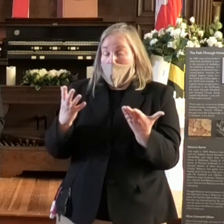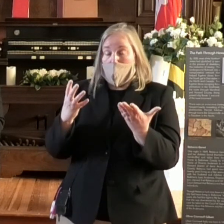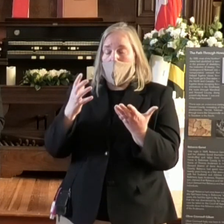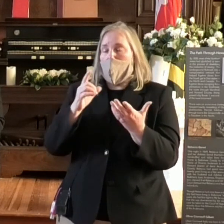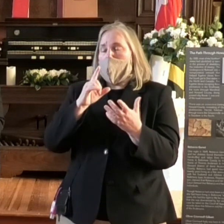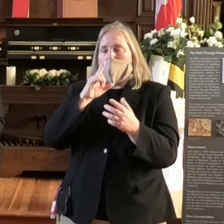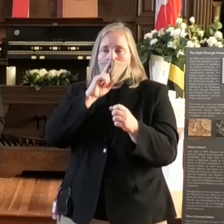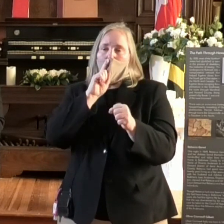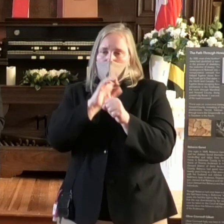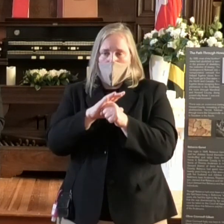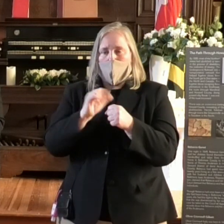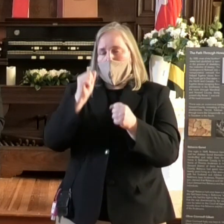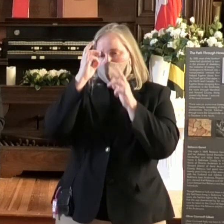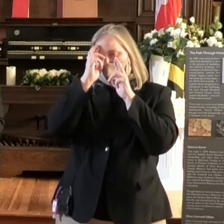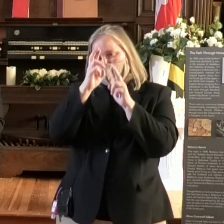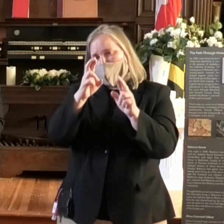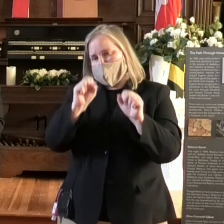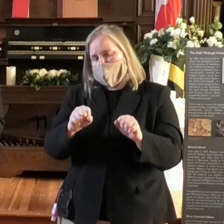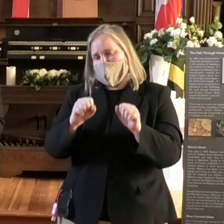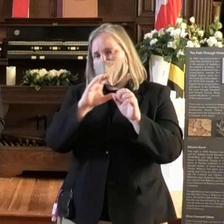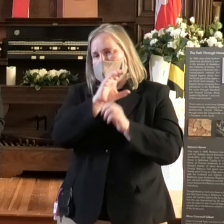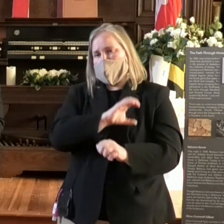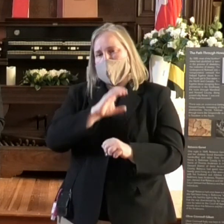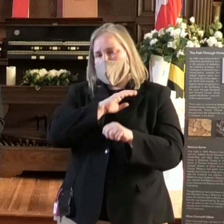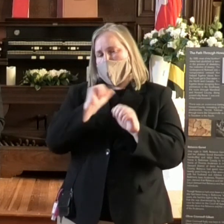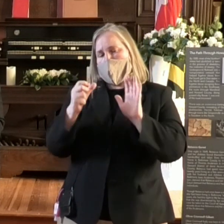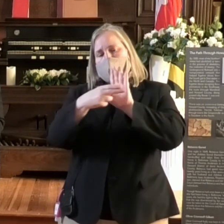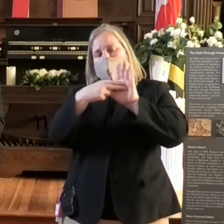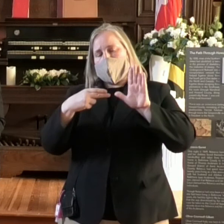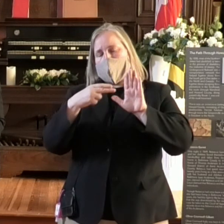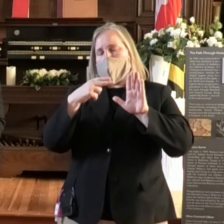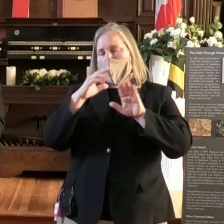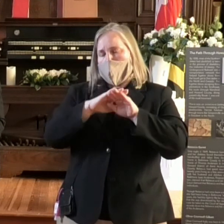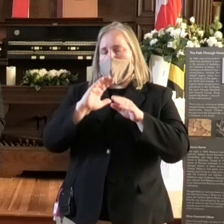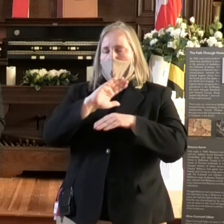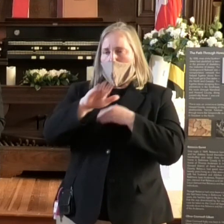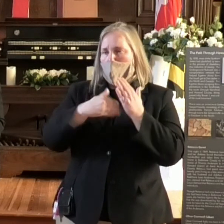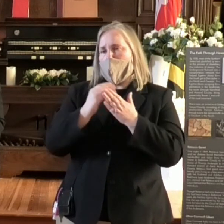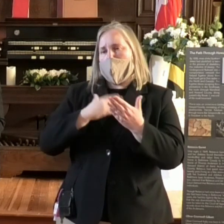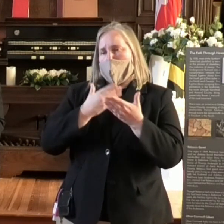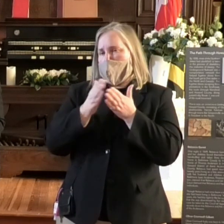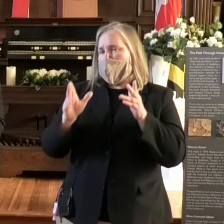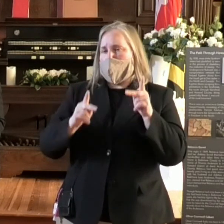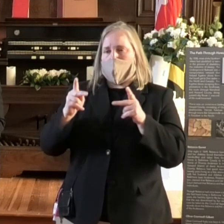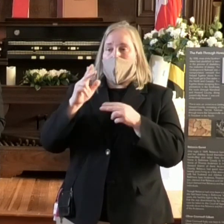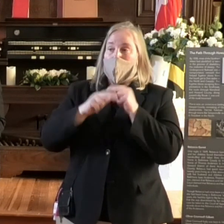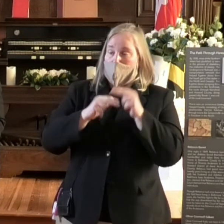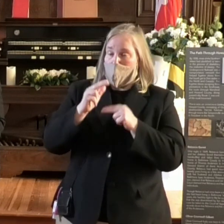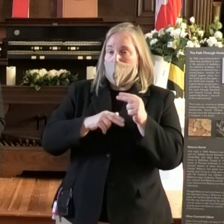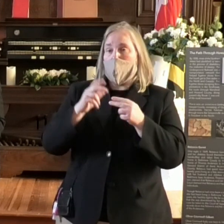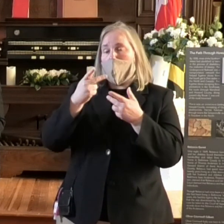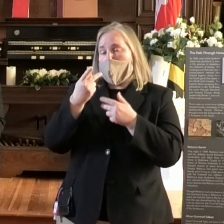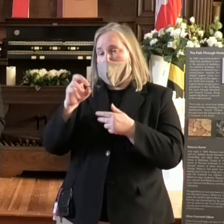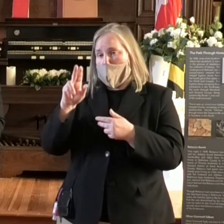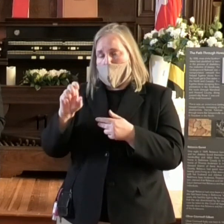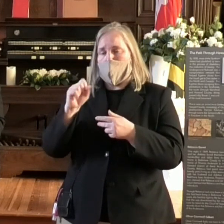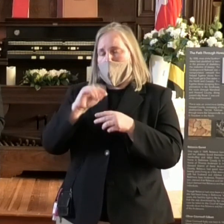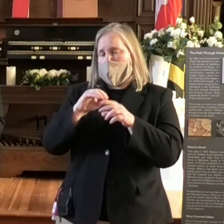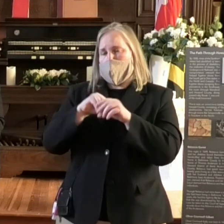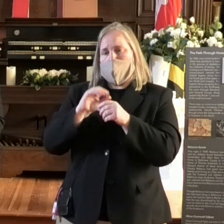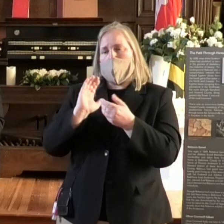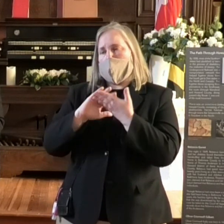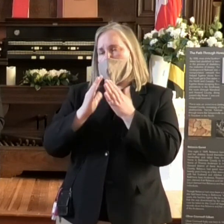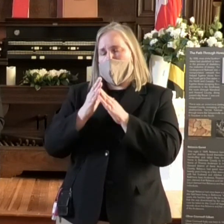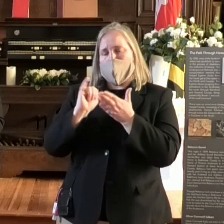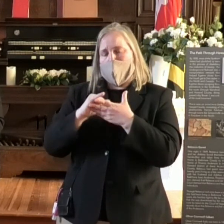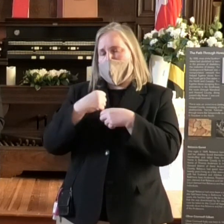respectable citizens are on the front of all of our public facilities, parks, and throughout our community, and that makes any amount